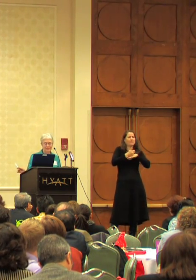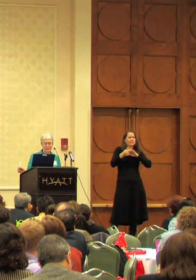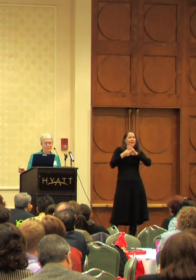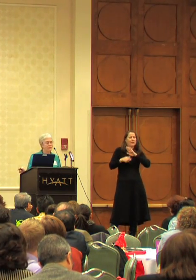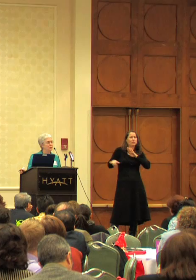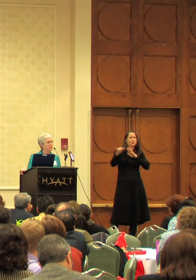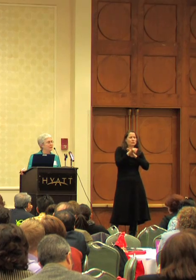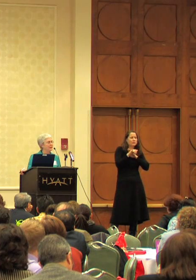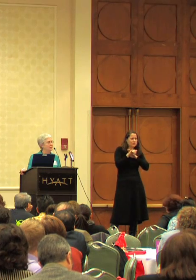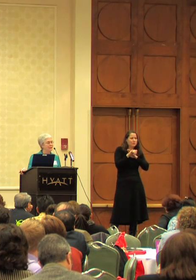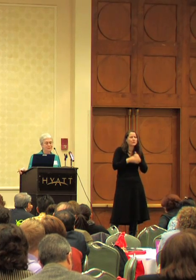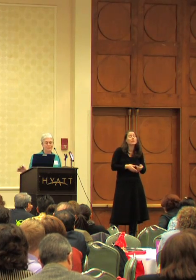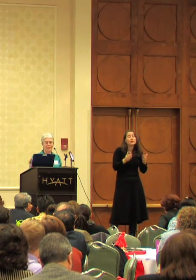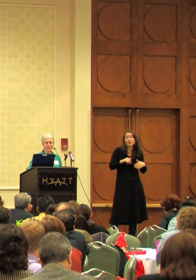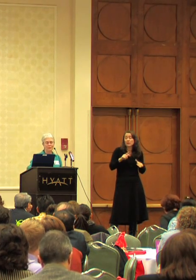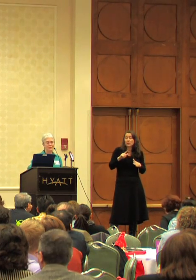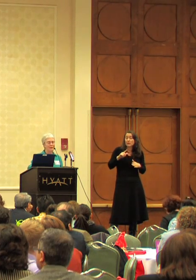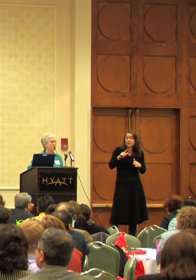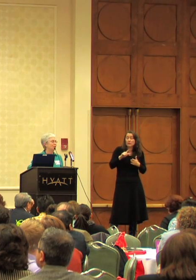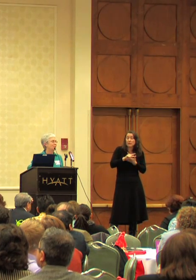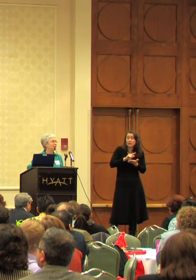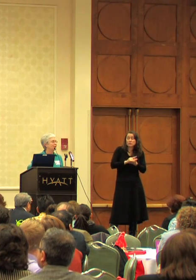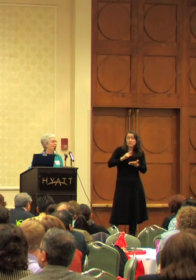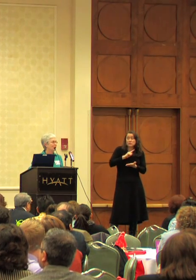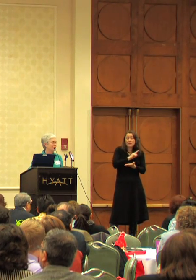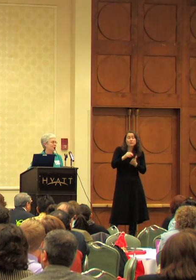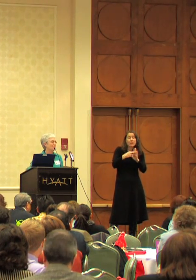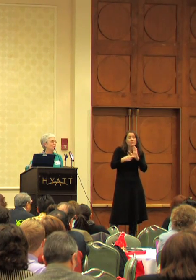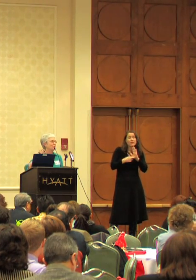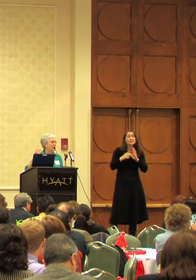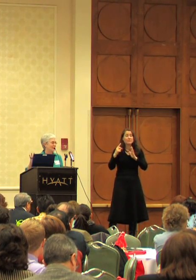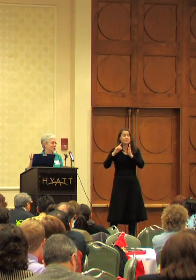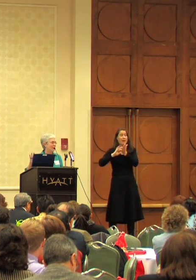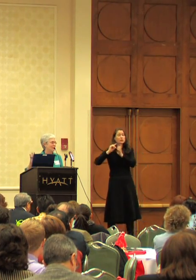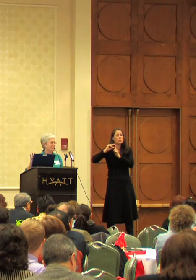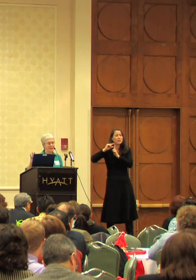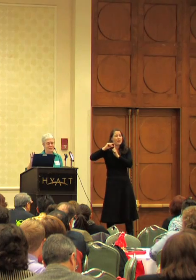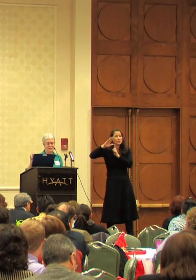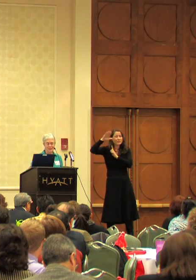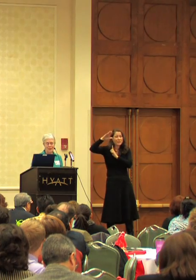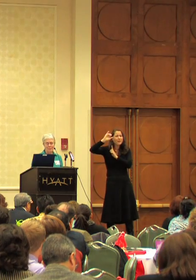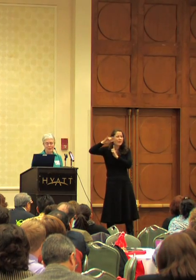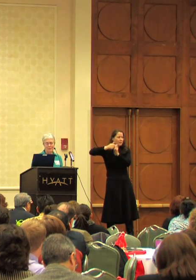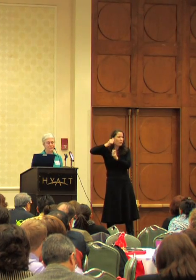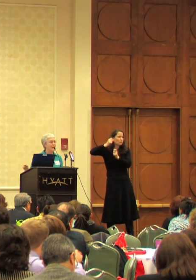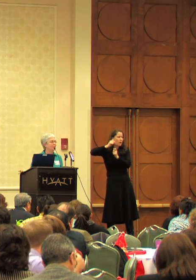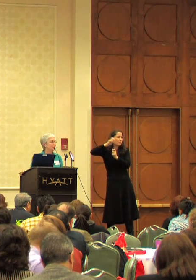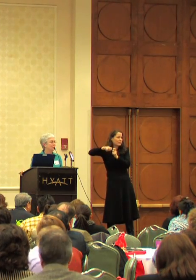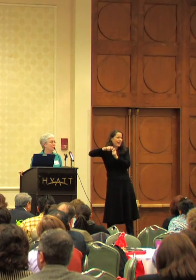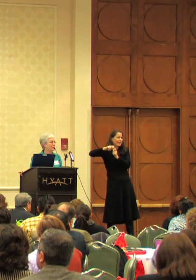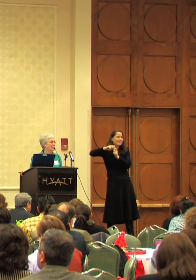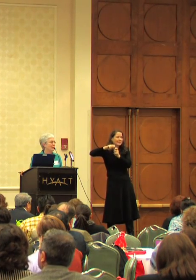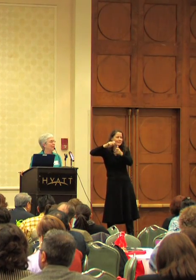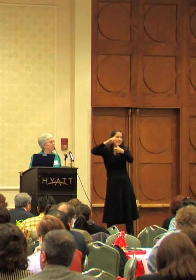then legislations and regulations, that medical terminology is going to be the largest and most weighted part of the test, but you will have